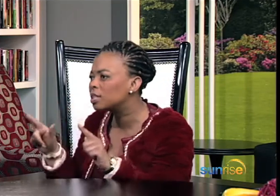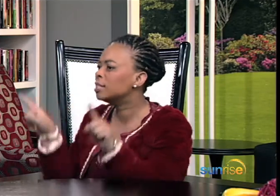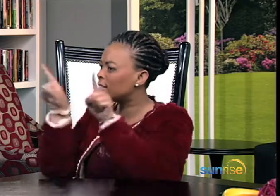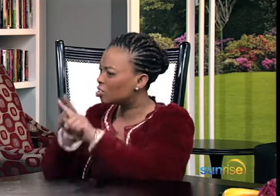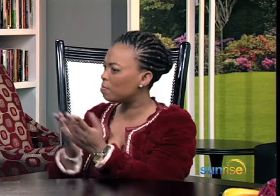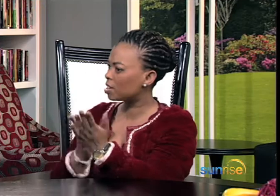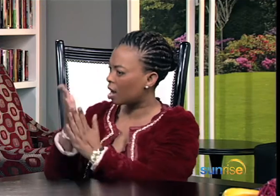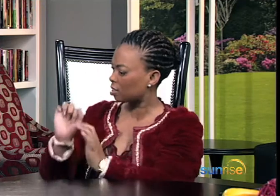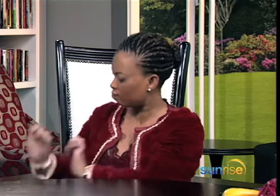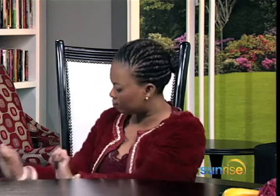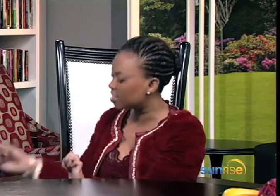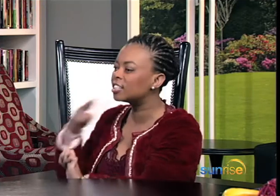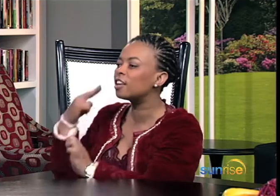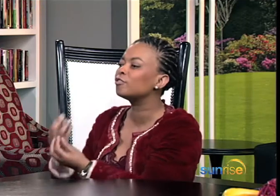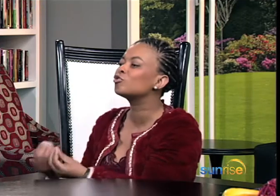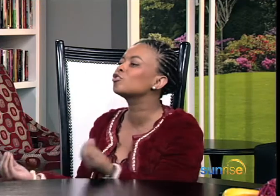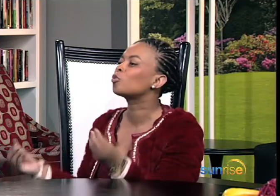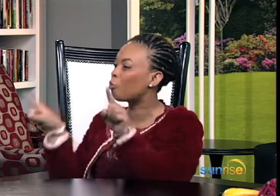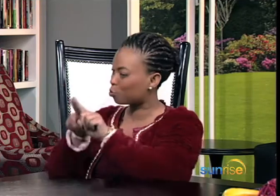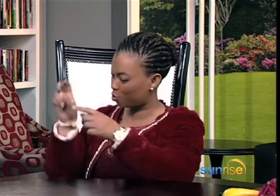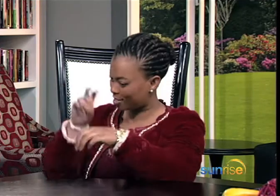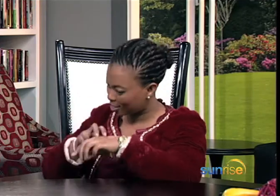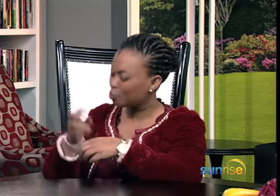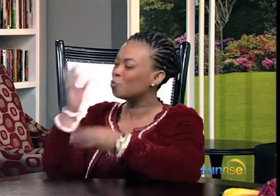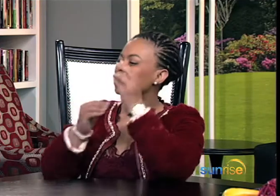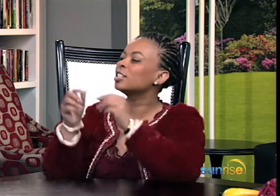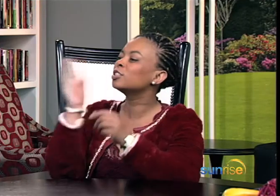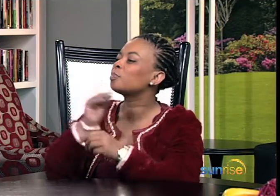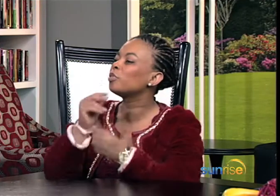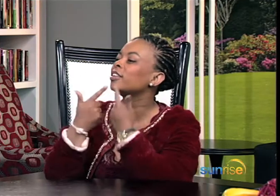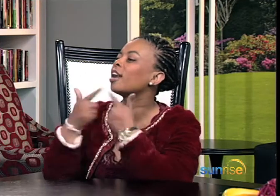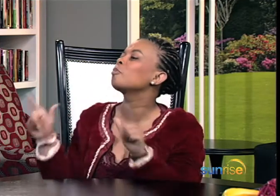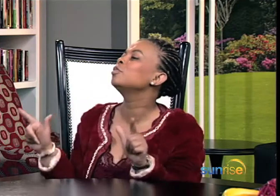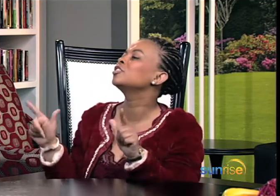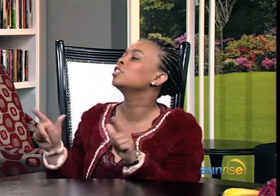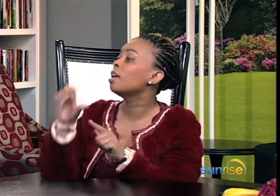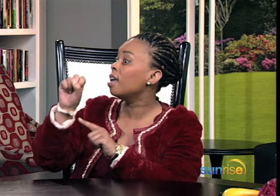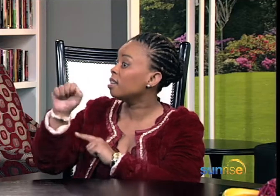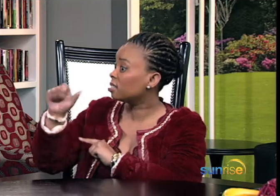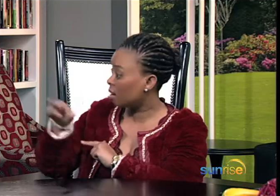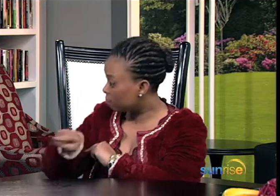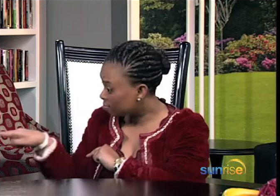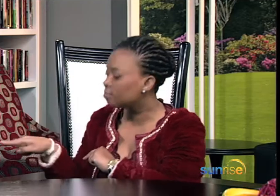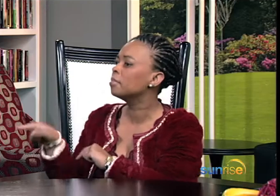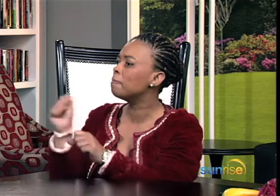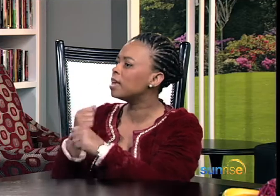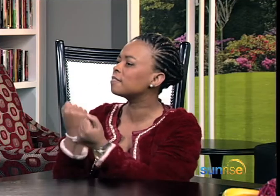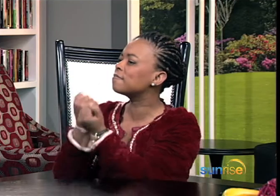their own language in the schools, which is their right for the deaf children. And also it's the same as a spoken